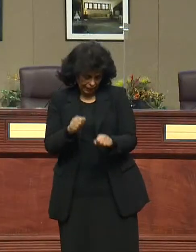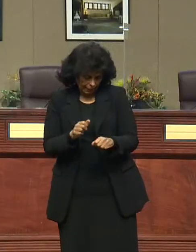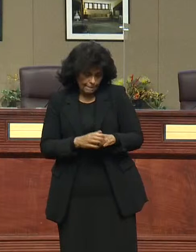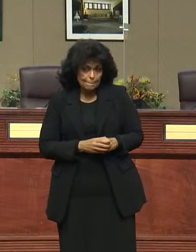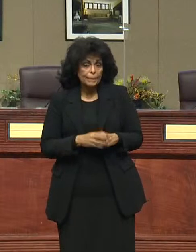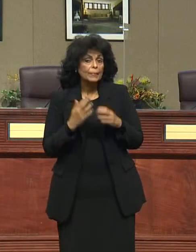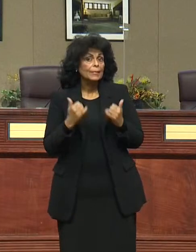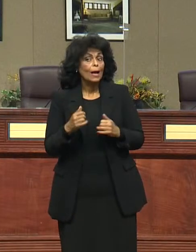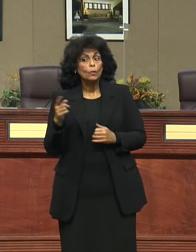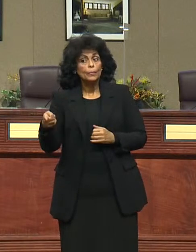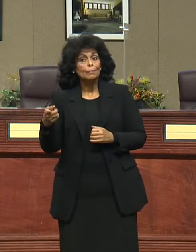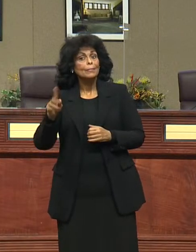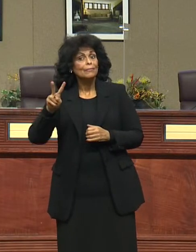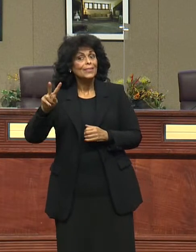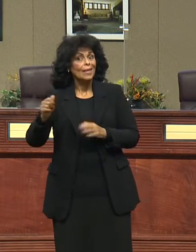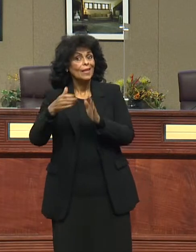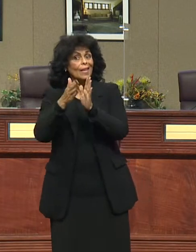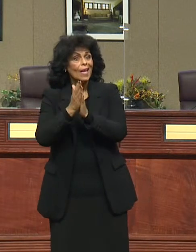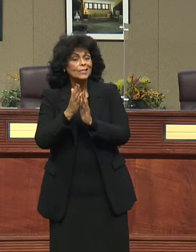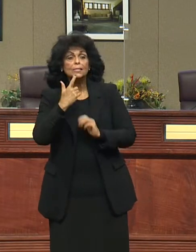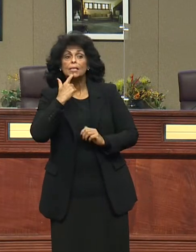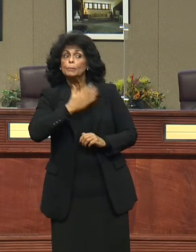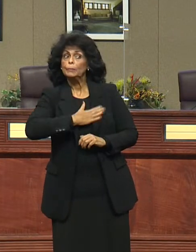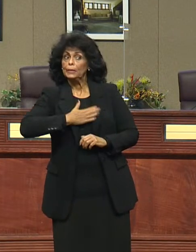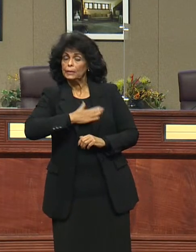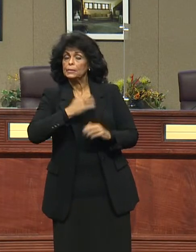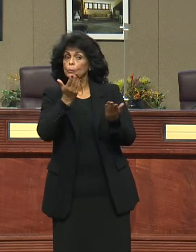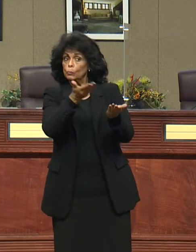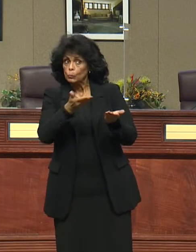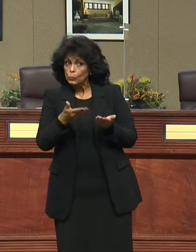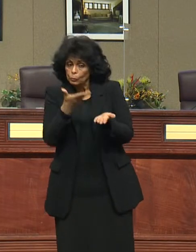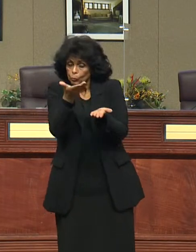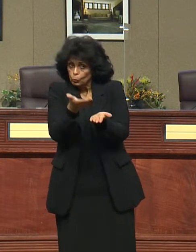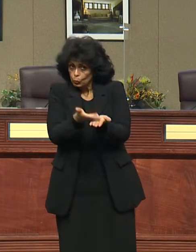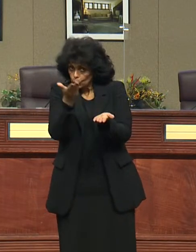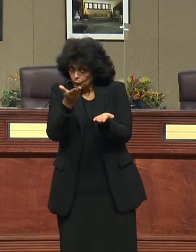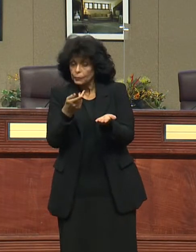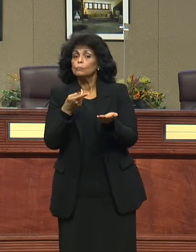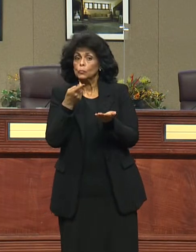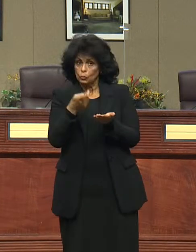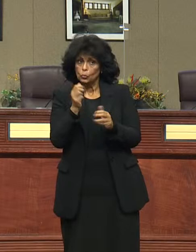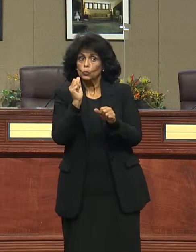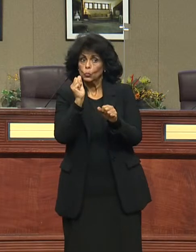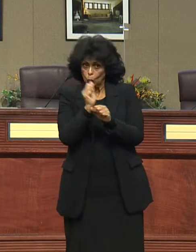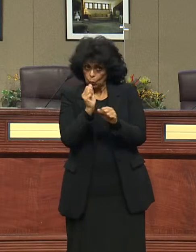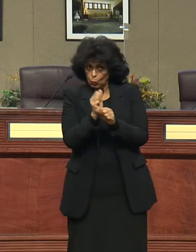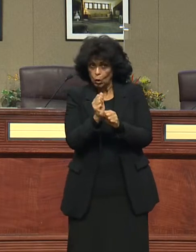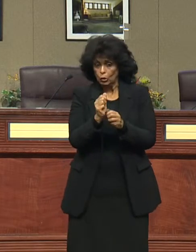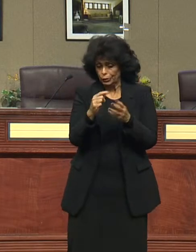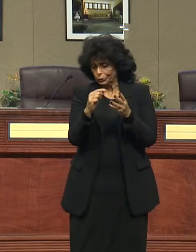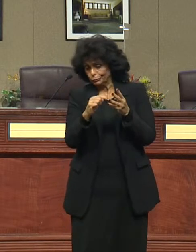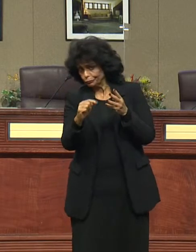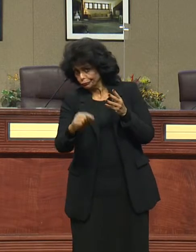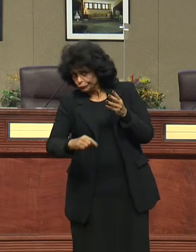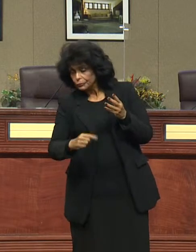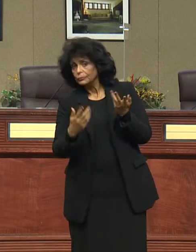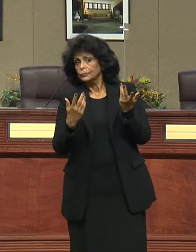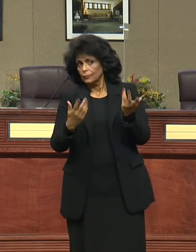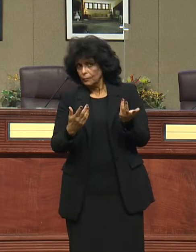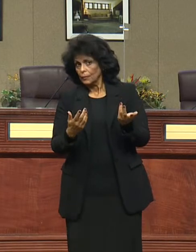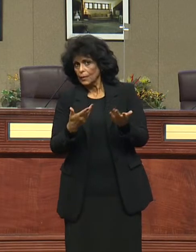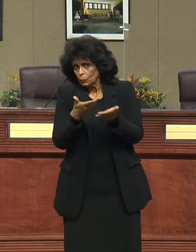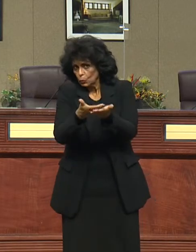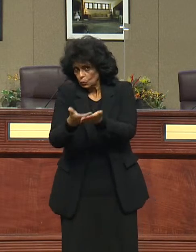do bring identification or documentation that you are employed in one of these categories. The vaccine will